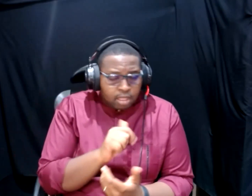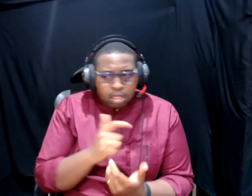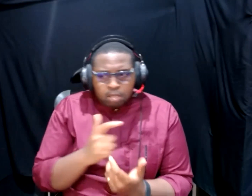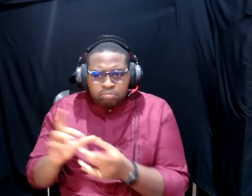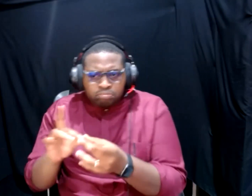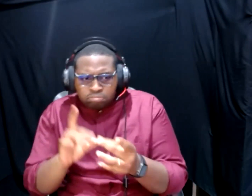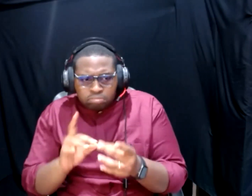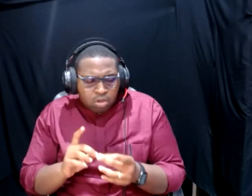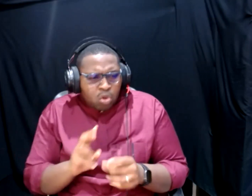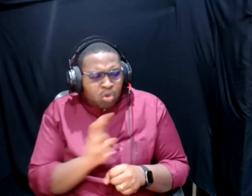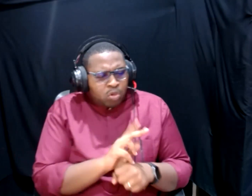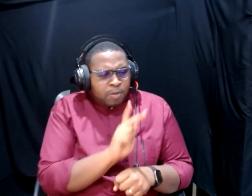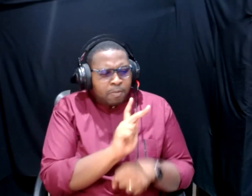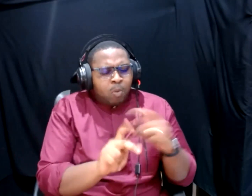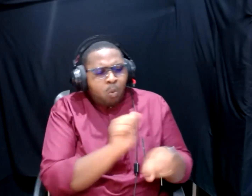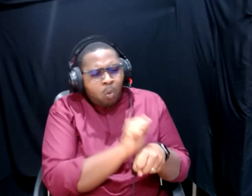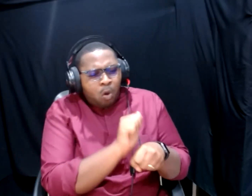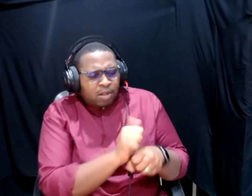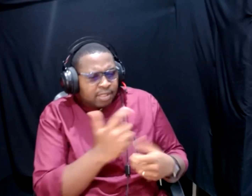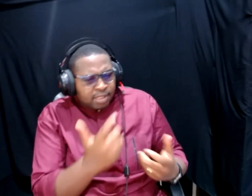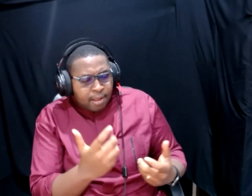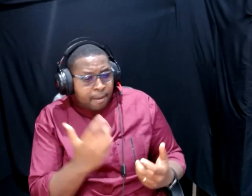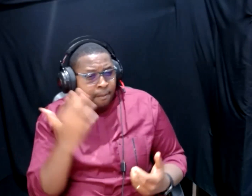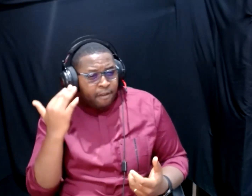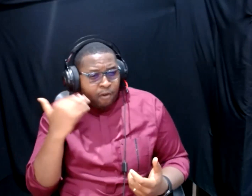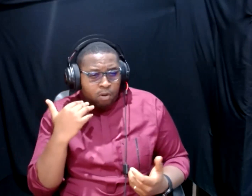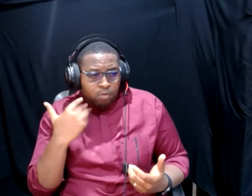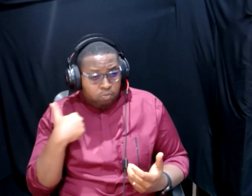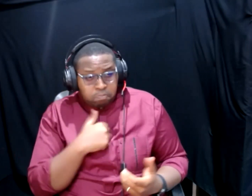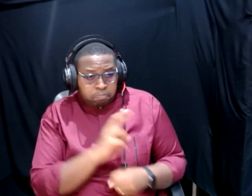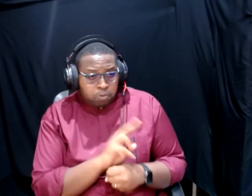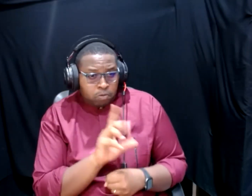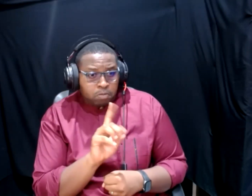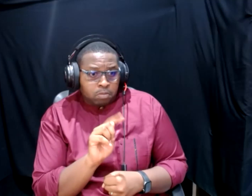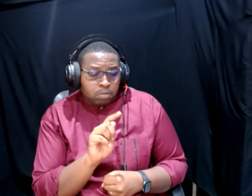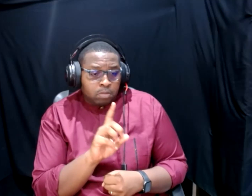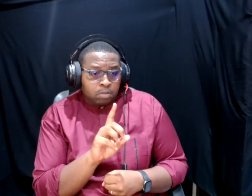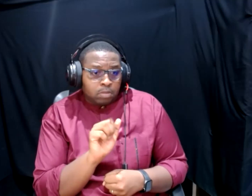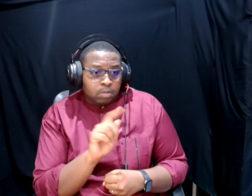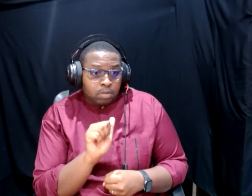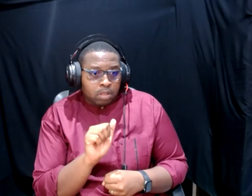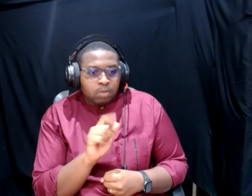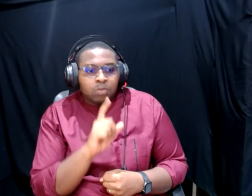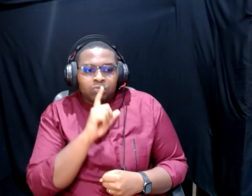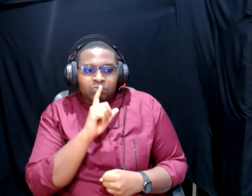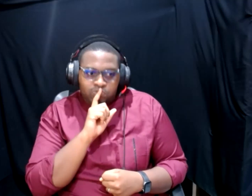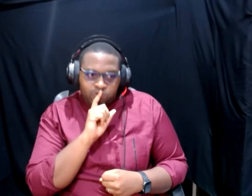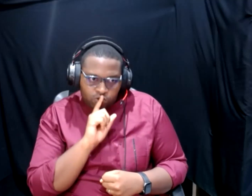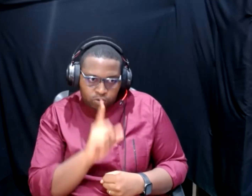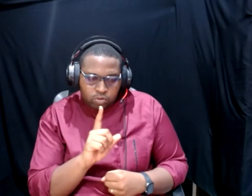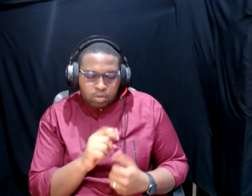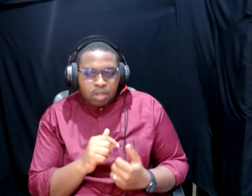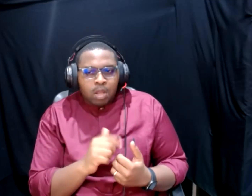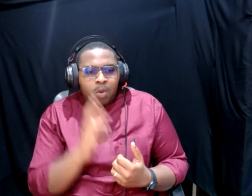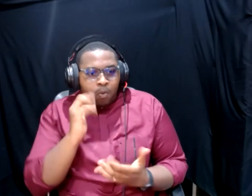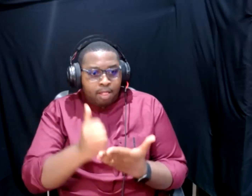service, employment department data in the past, and it is useful in both giving us a